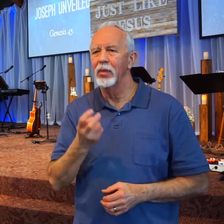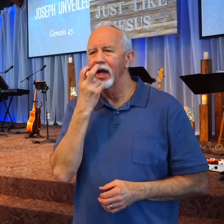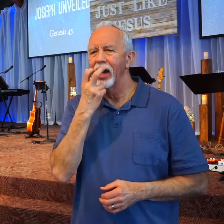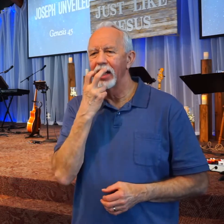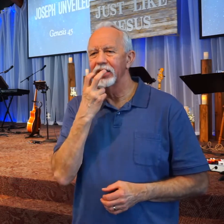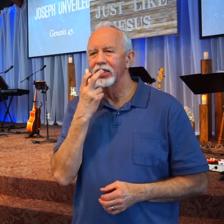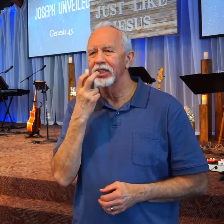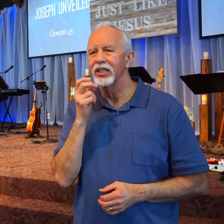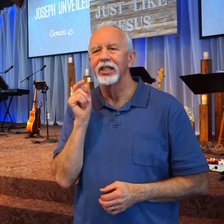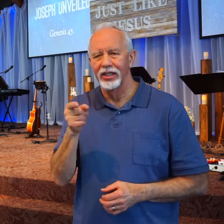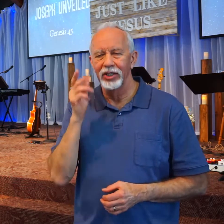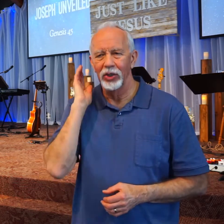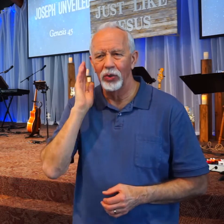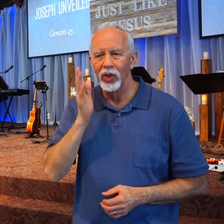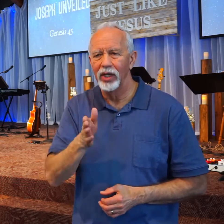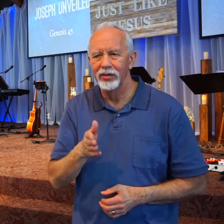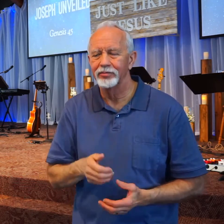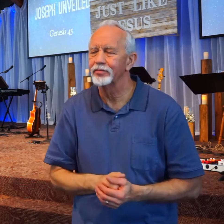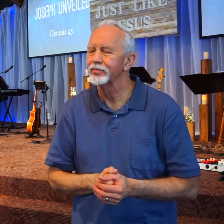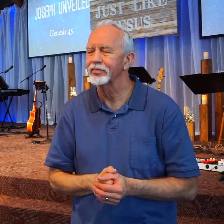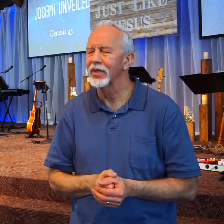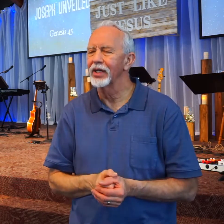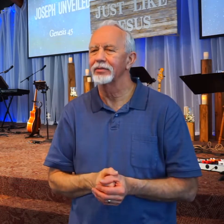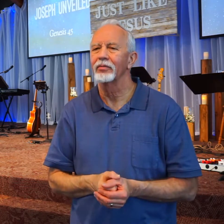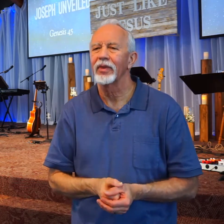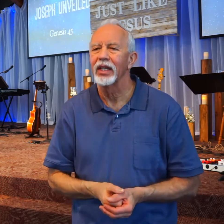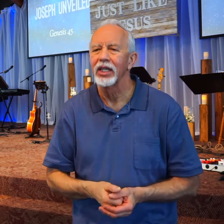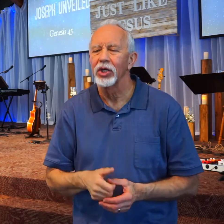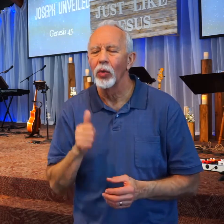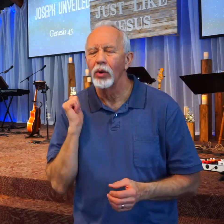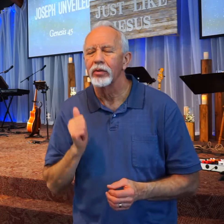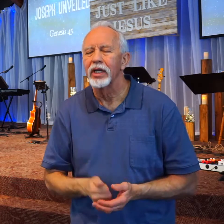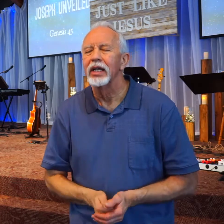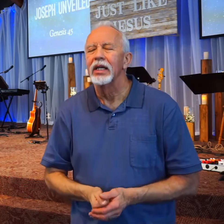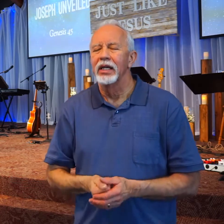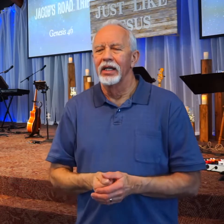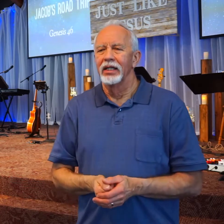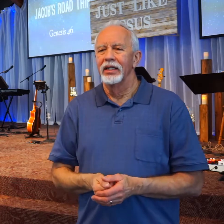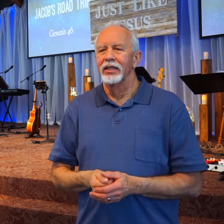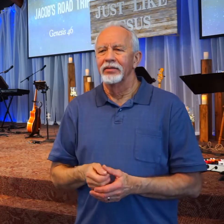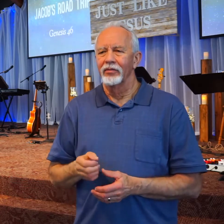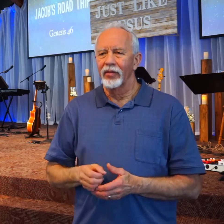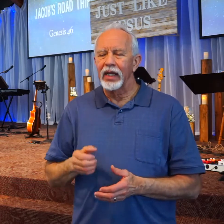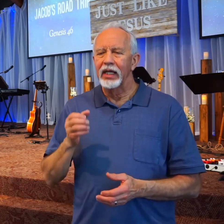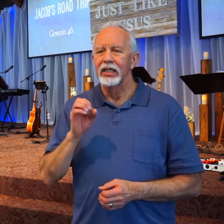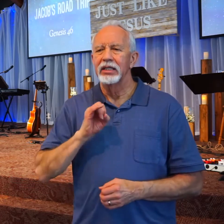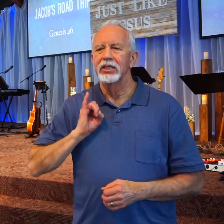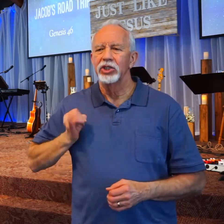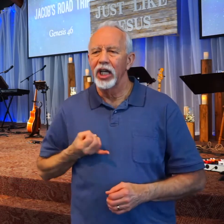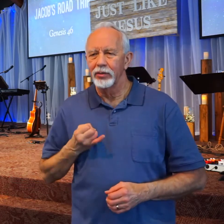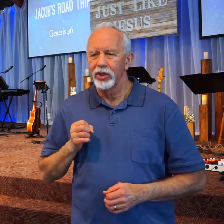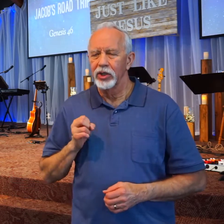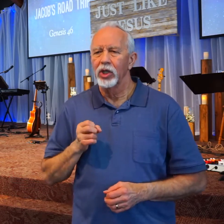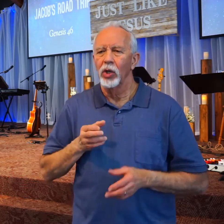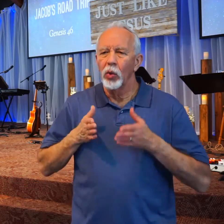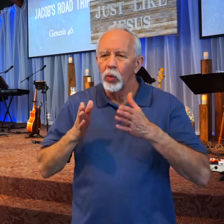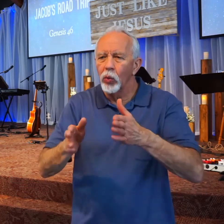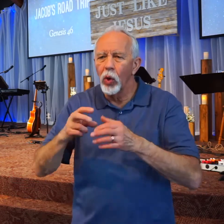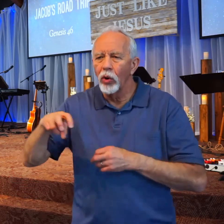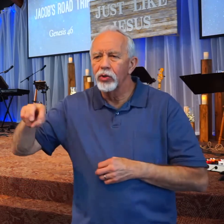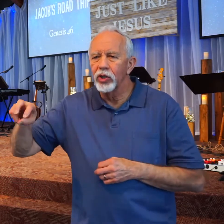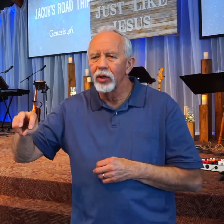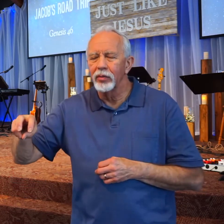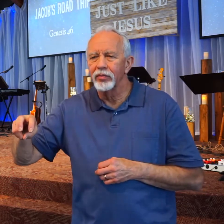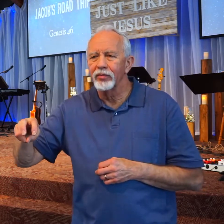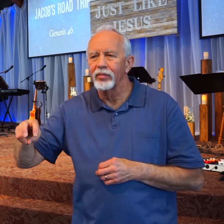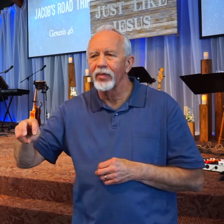won't. Let's go. Chapter 46. Jacob's road trip. We have a name